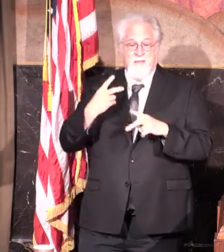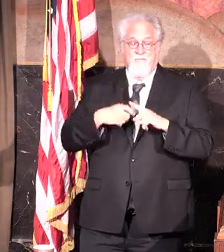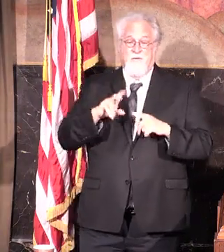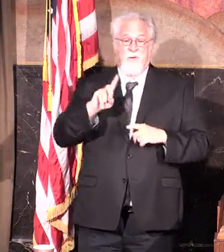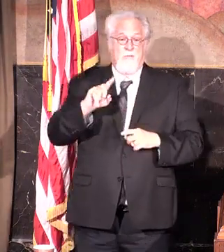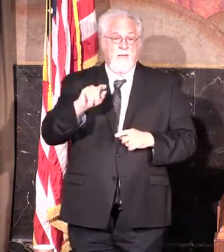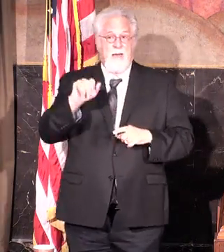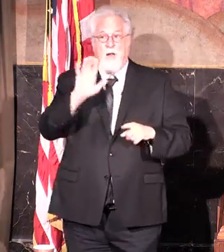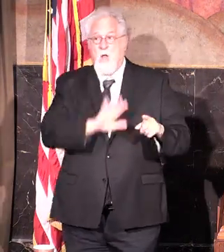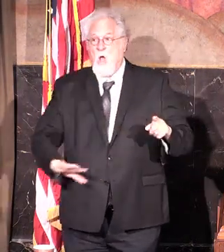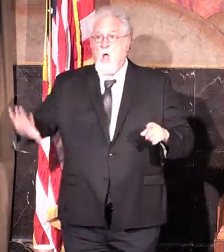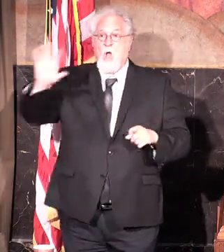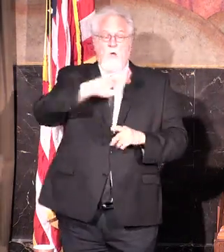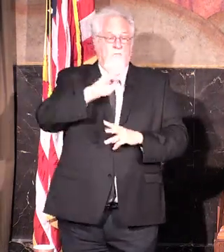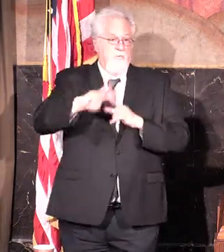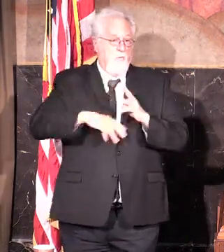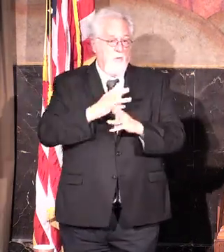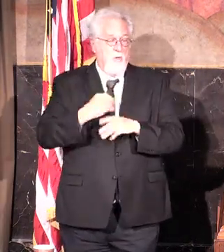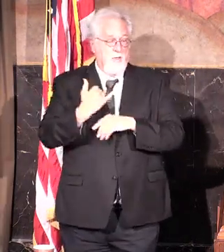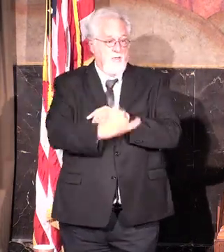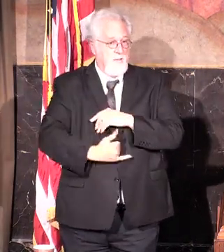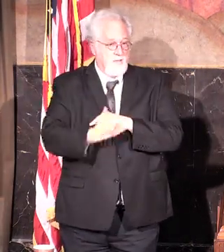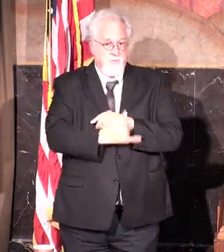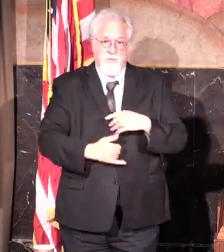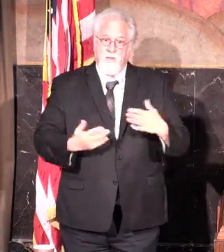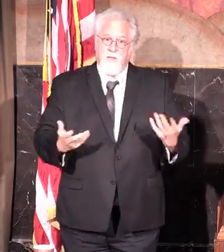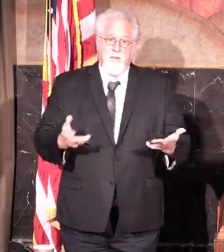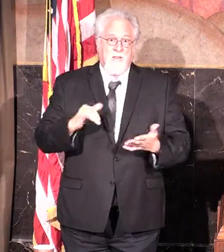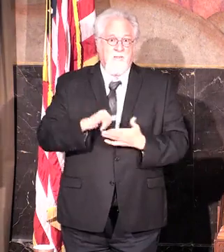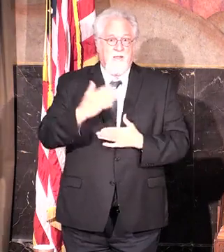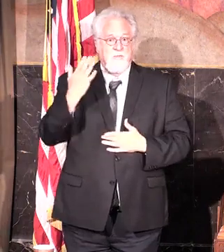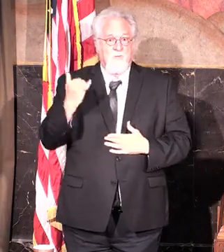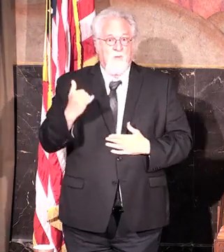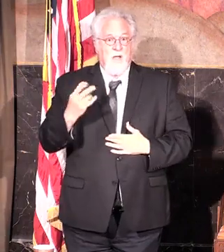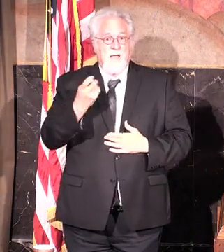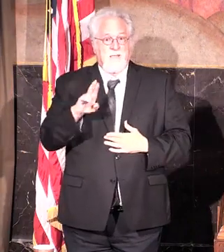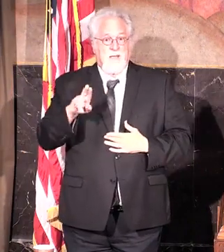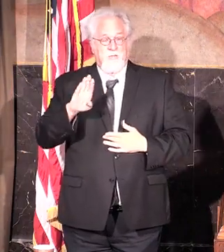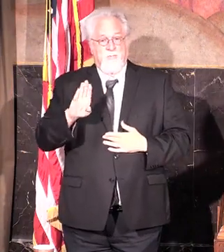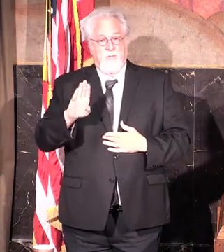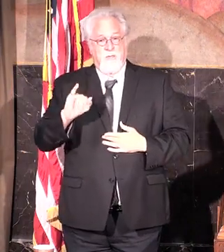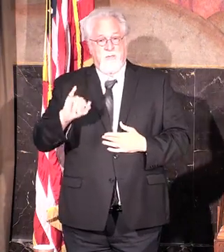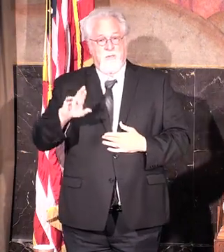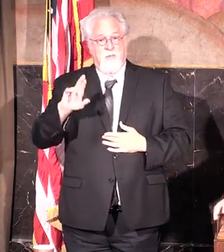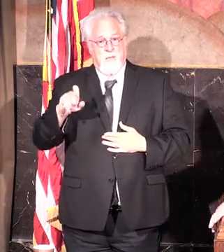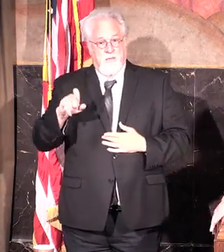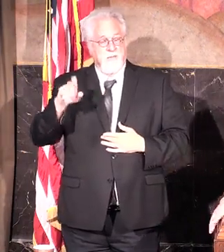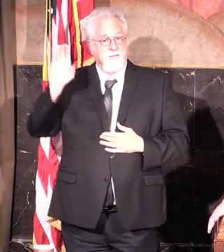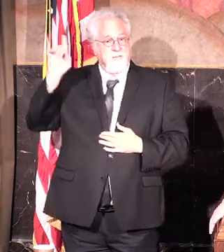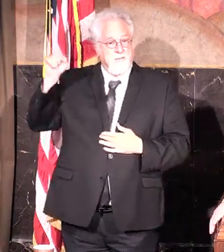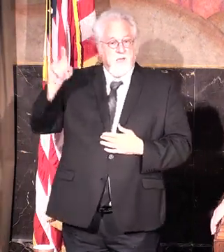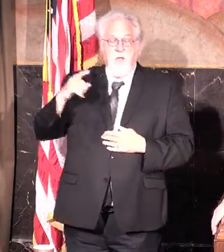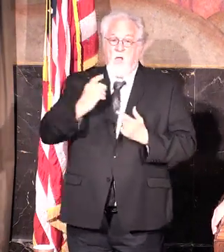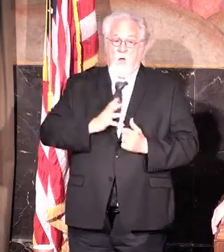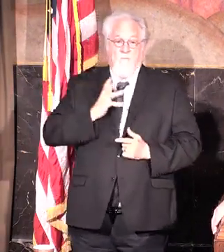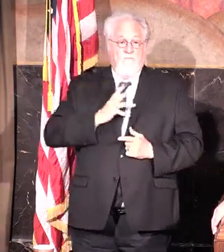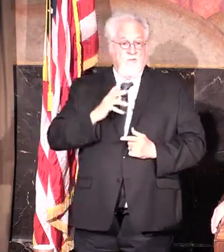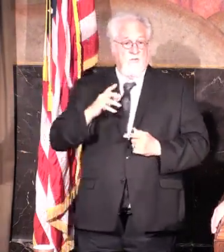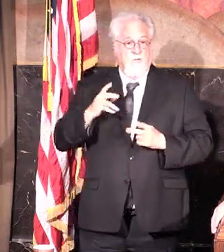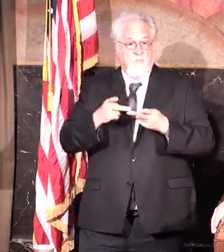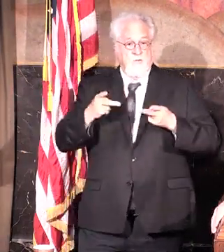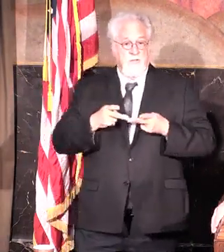all over the world, all over the country. And that is why Dr. Birx, and this is an official position of the White